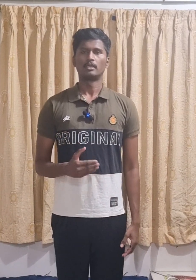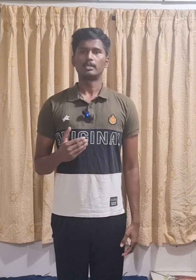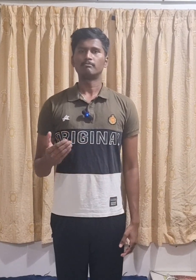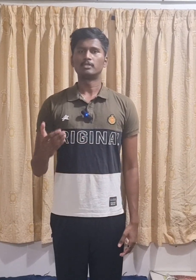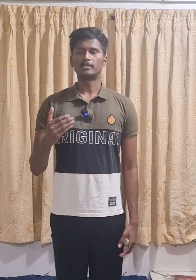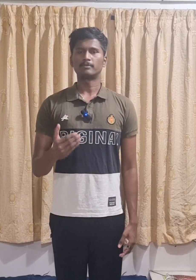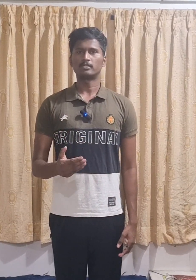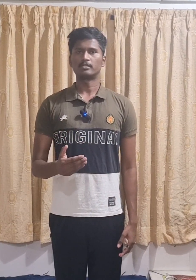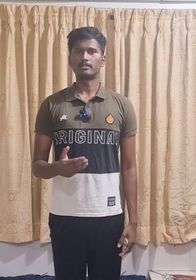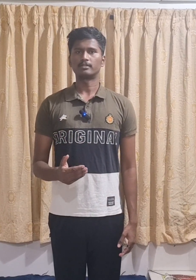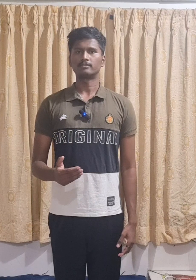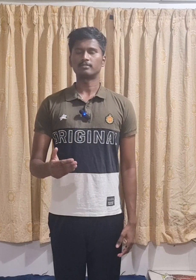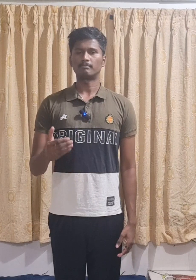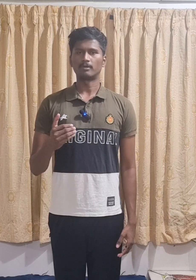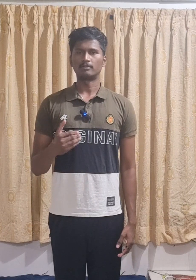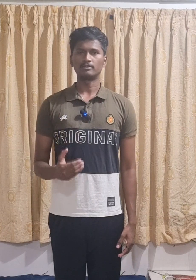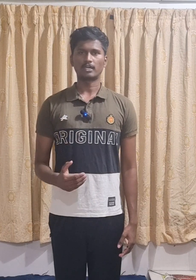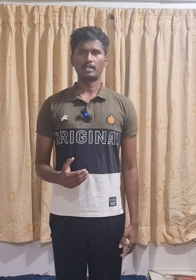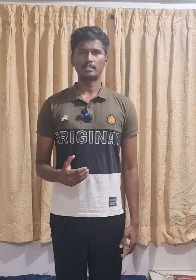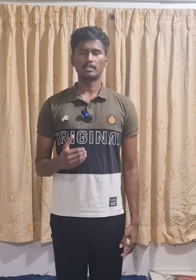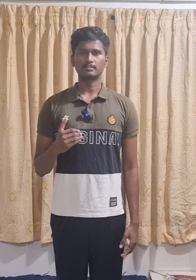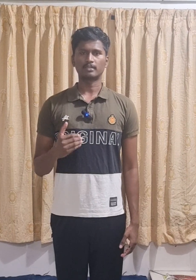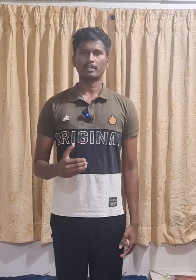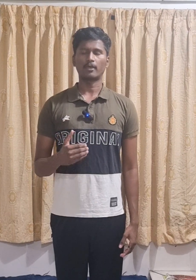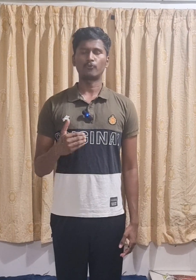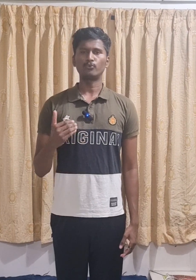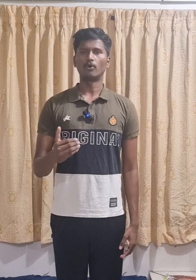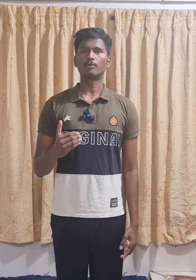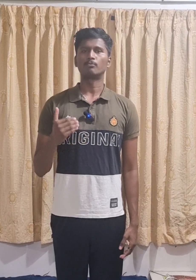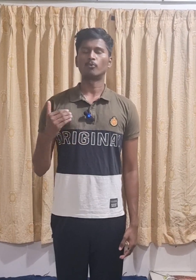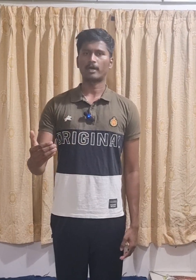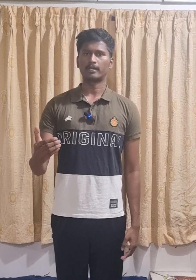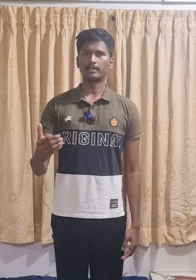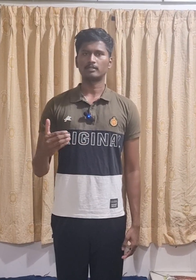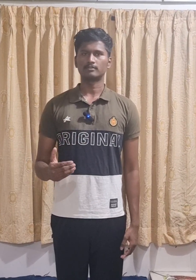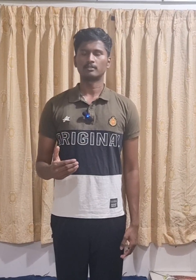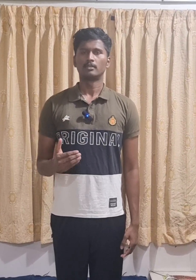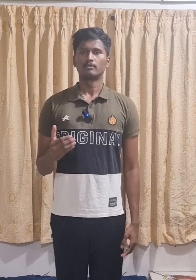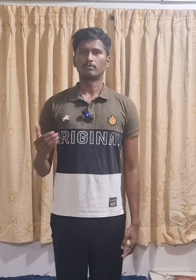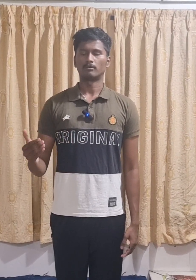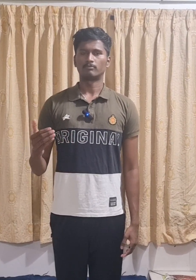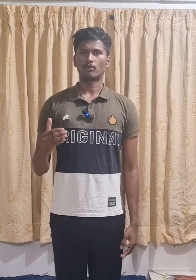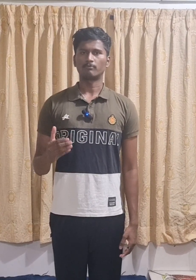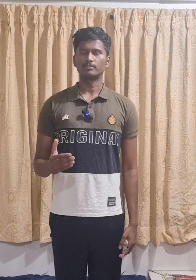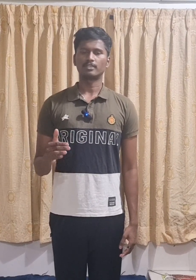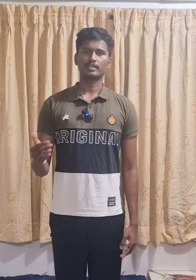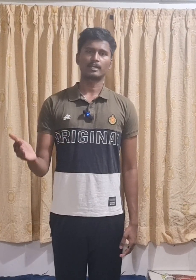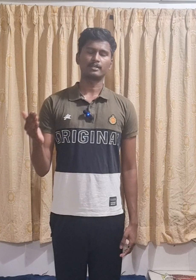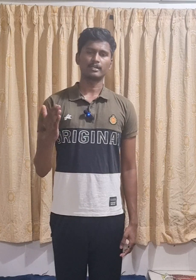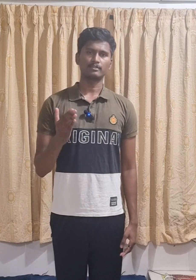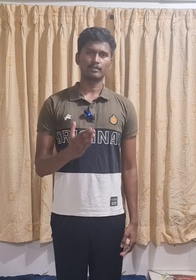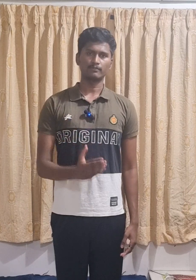In multiple inheritance, the child class can have 2 or more parent class, from which they can take their